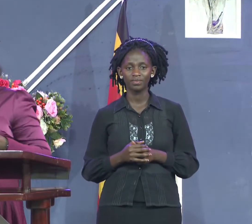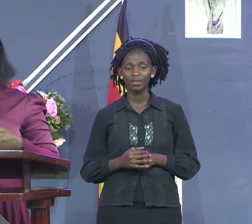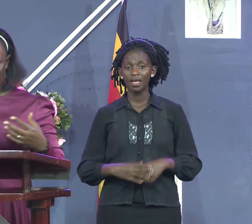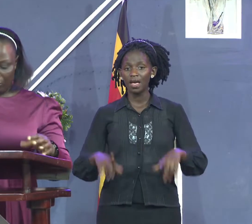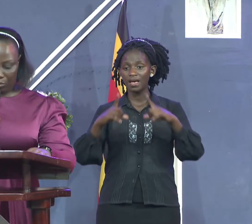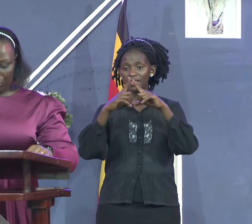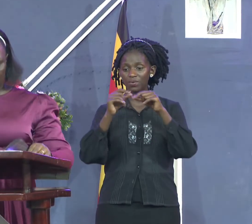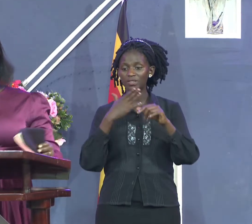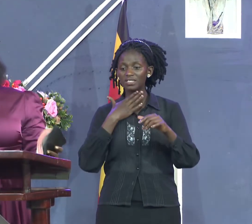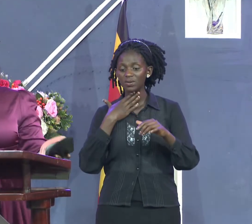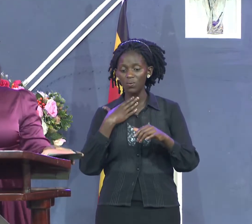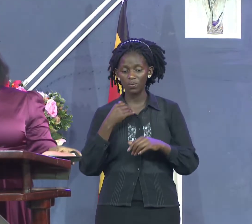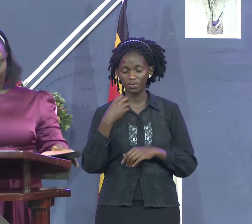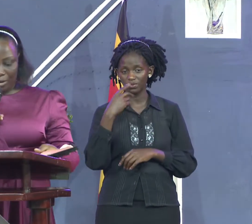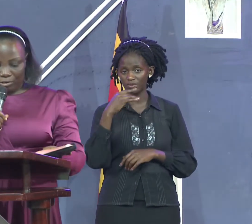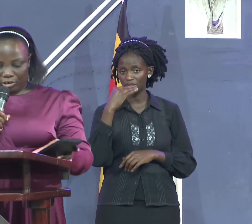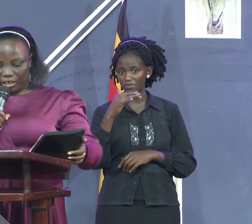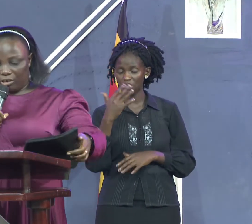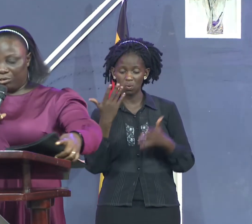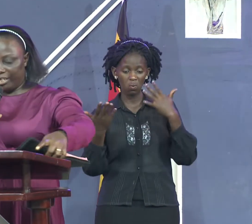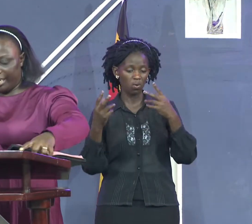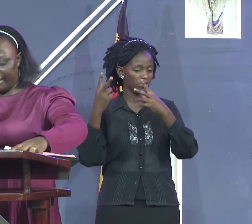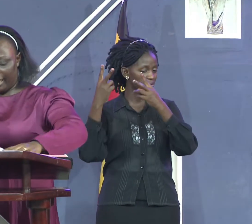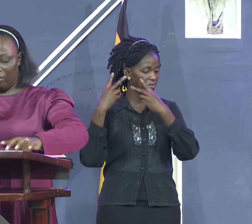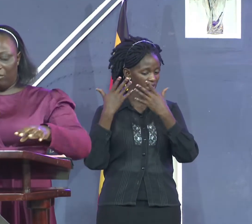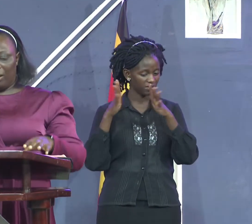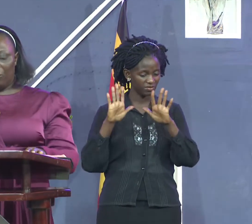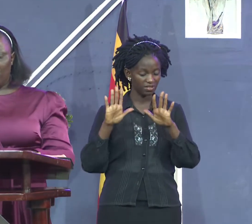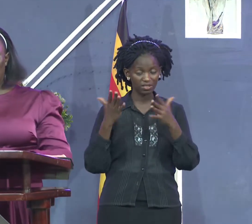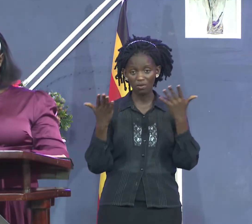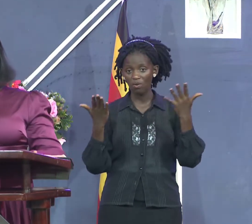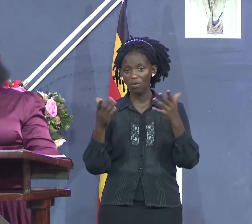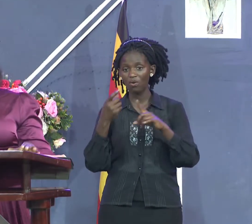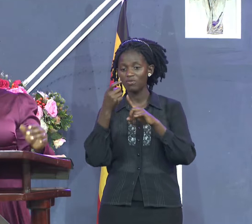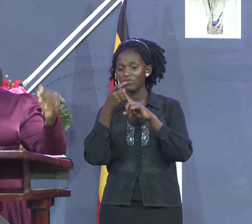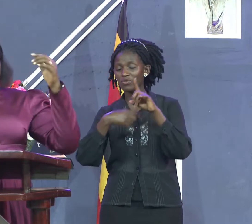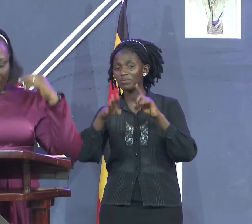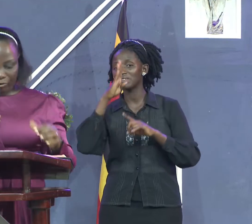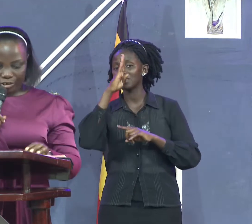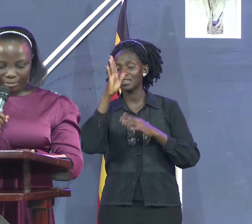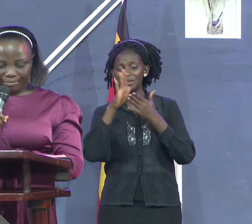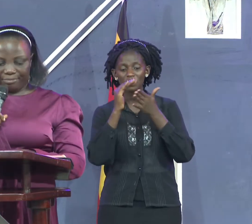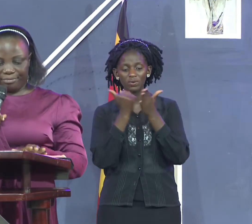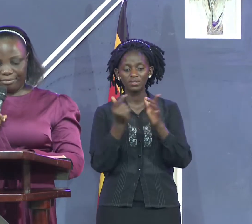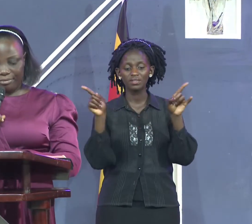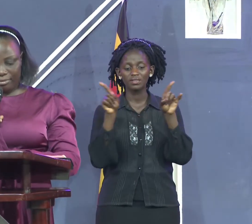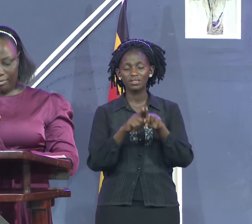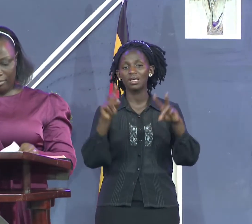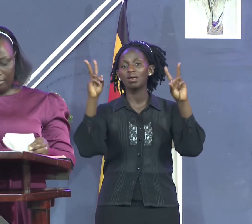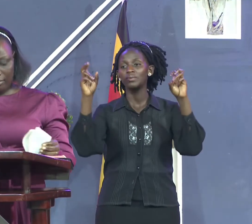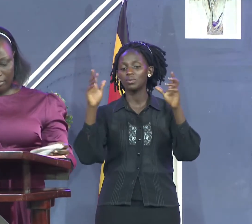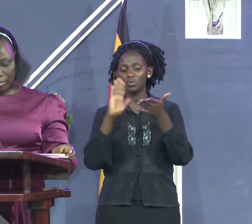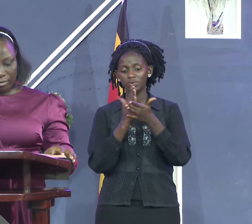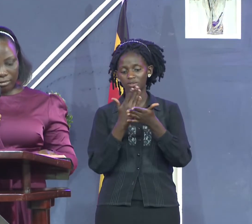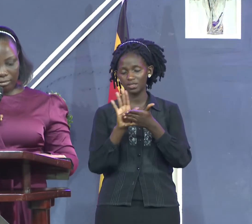Ebigambo bye ngenda okwogera muyinza okuba mwabiwulidde wulidde dda kubanga okuva ku Sunday bye tulimu. I know